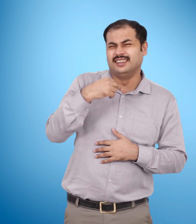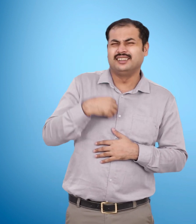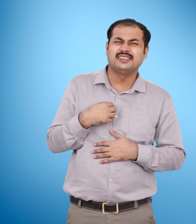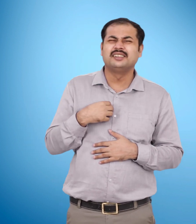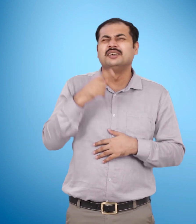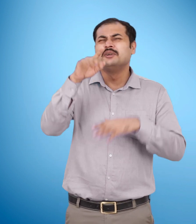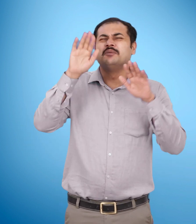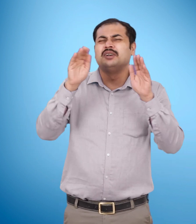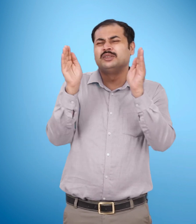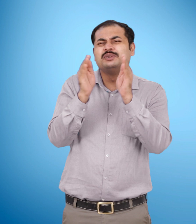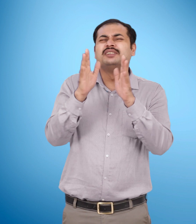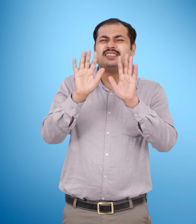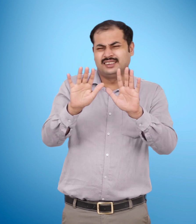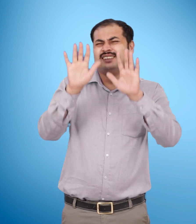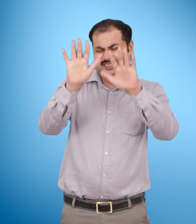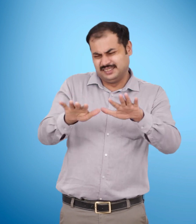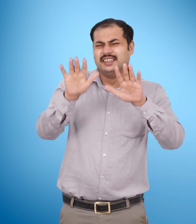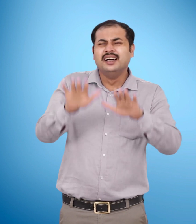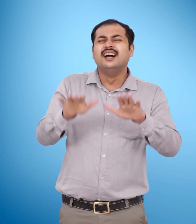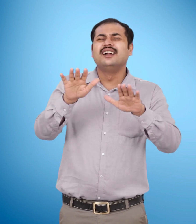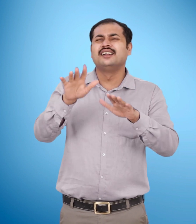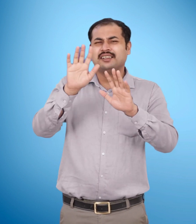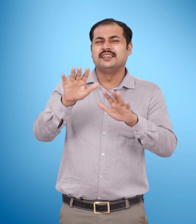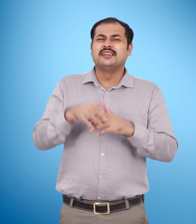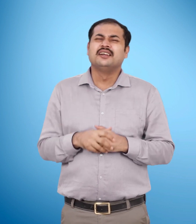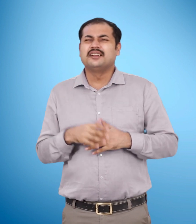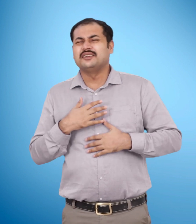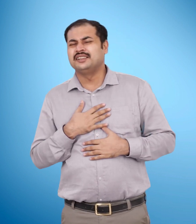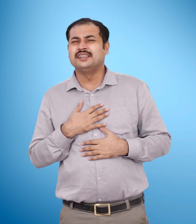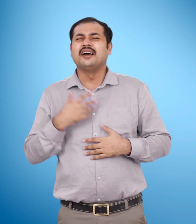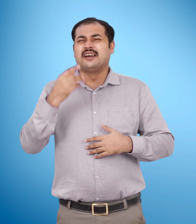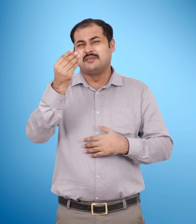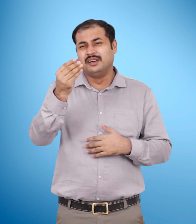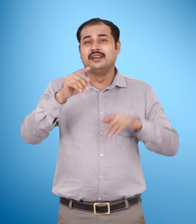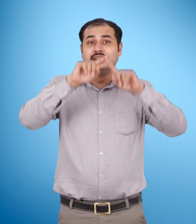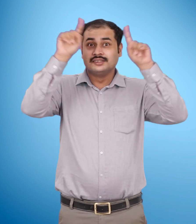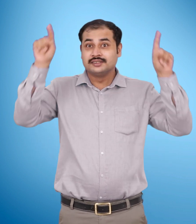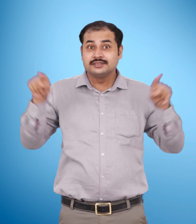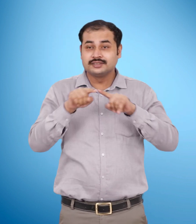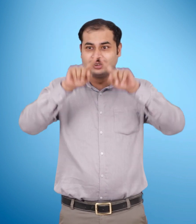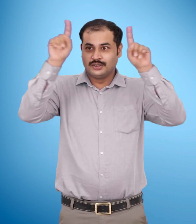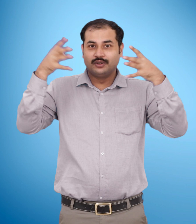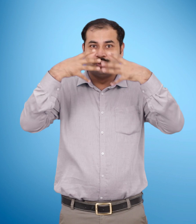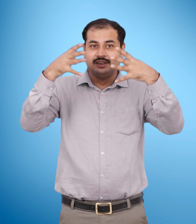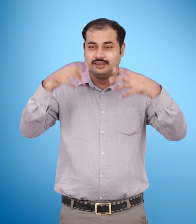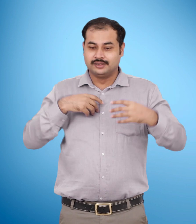bird, will you stop, stop, stop?" I was going to the window to